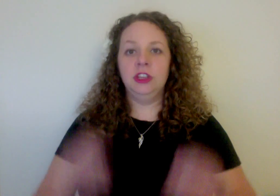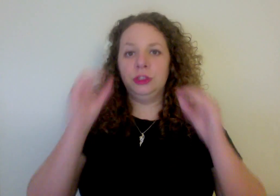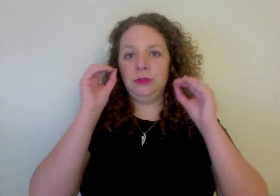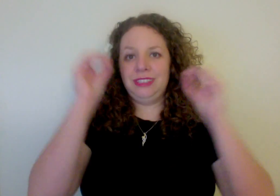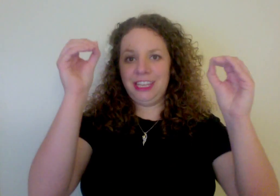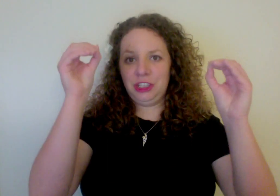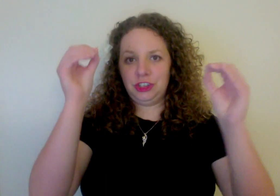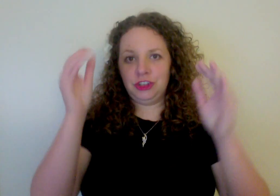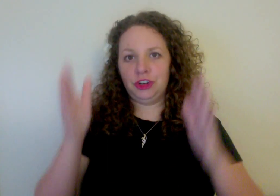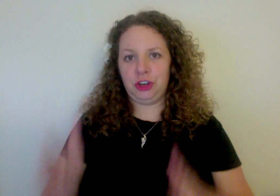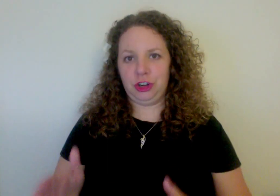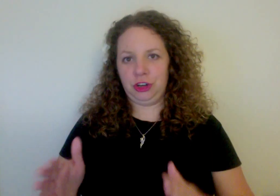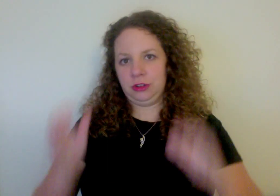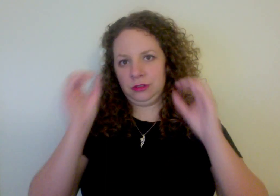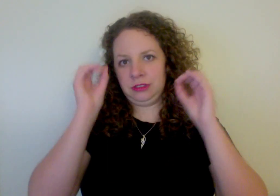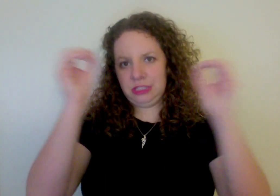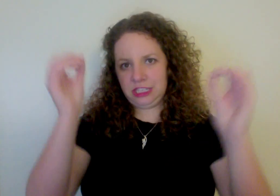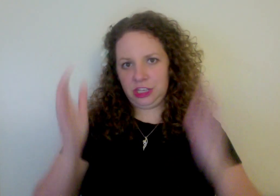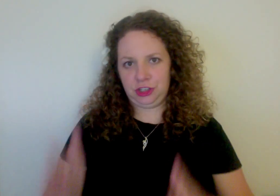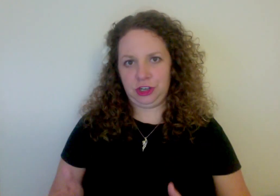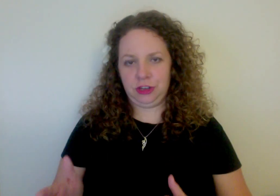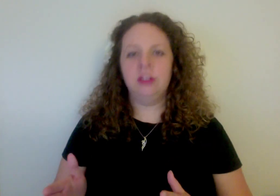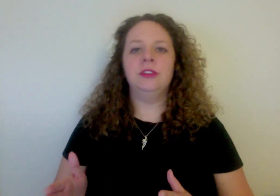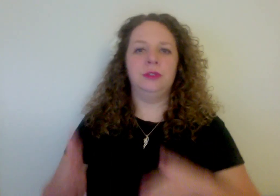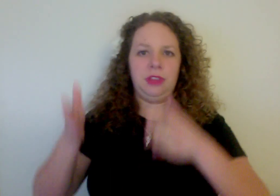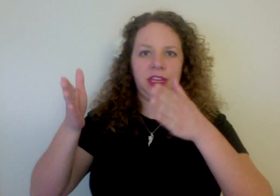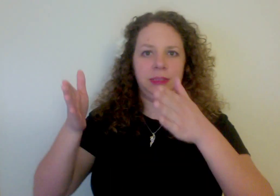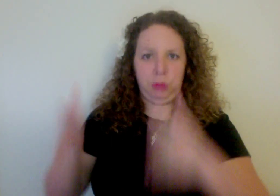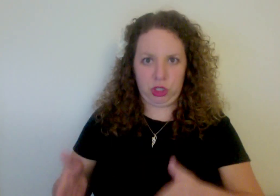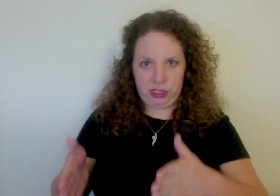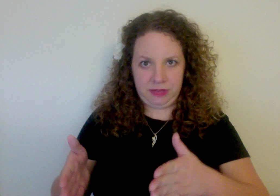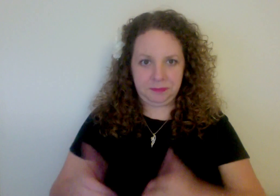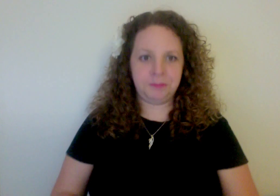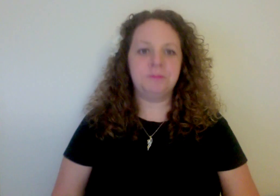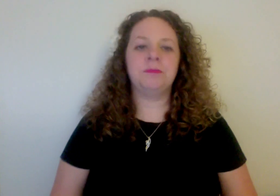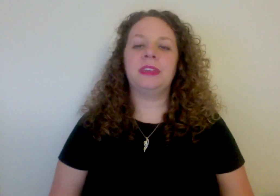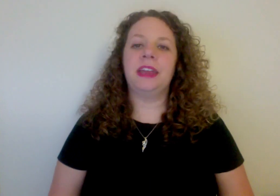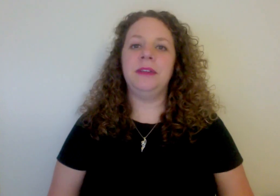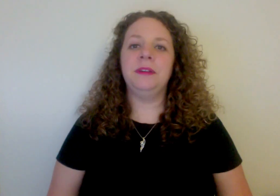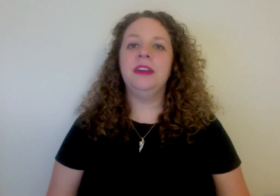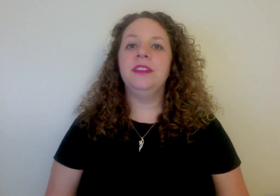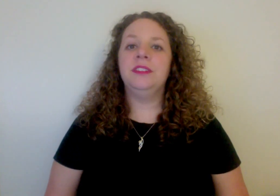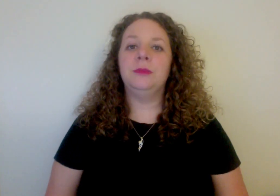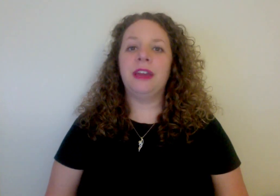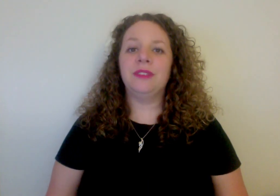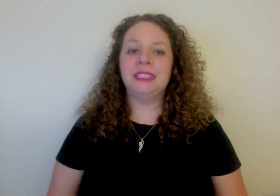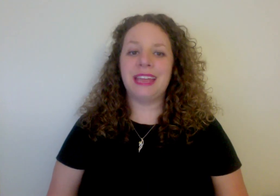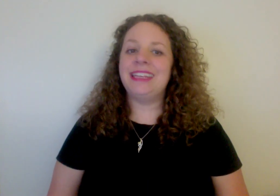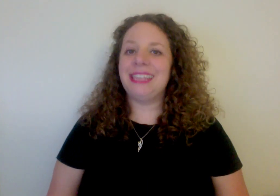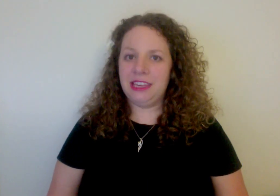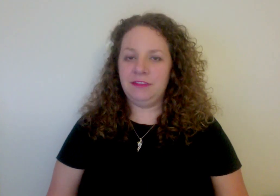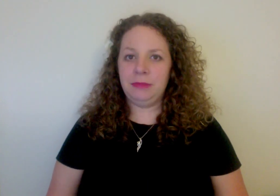So teacher, teacher, so that is person, okay? Then we have the sign give me,